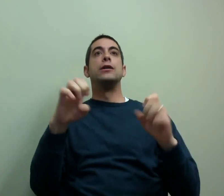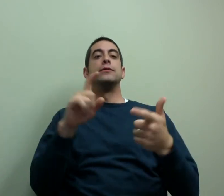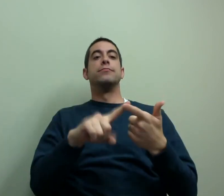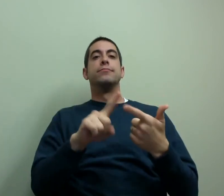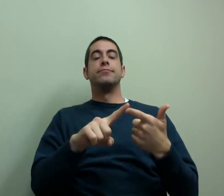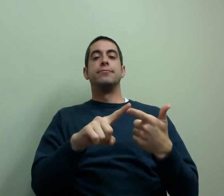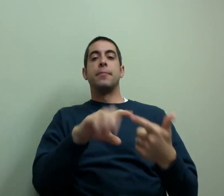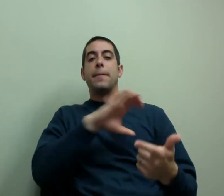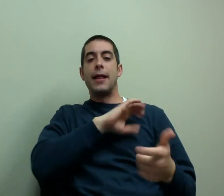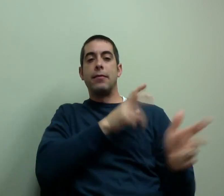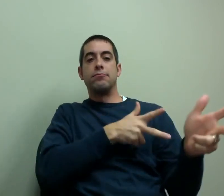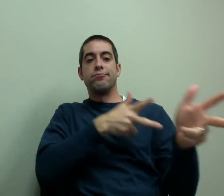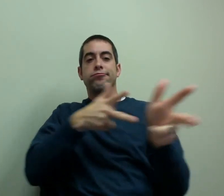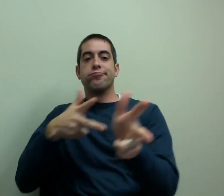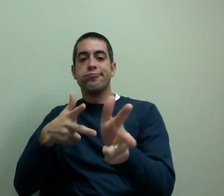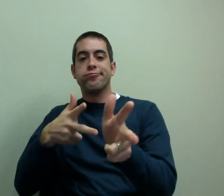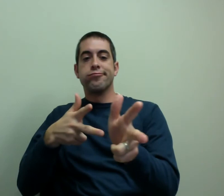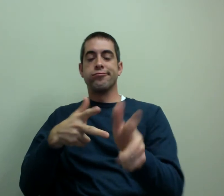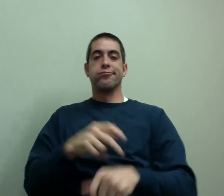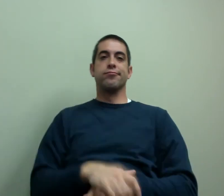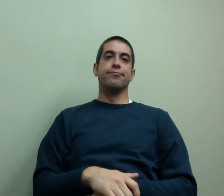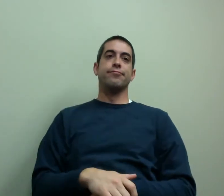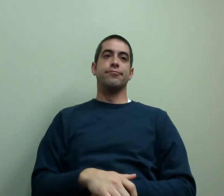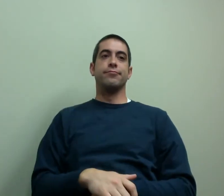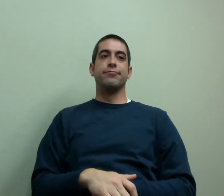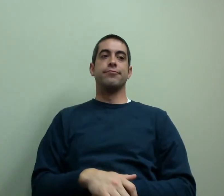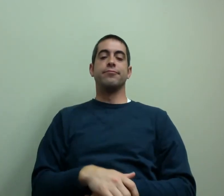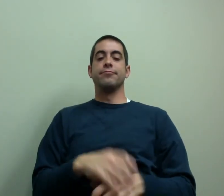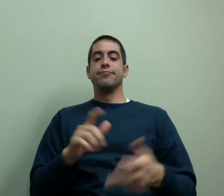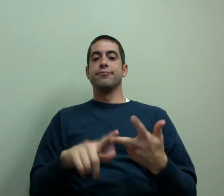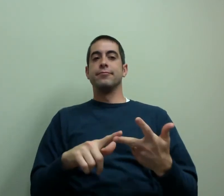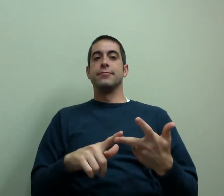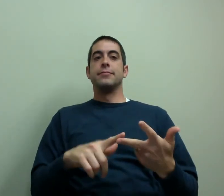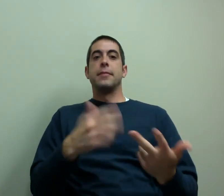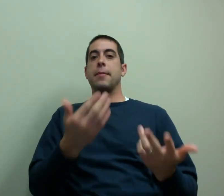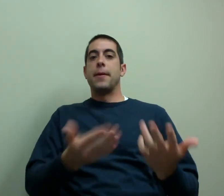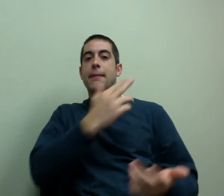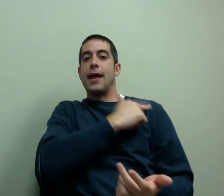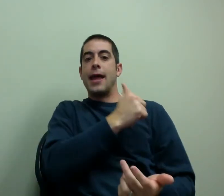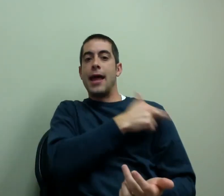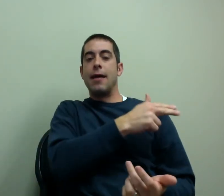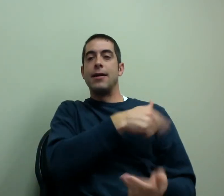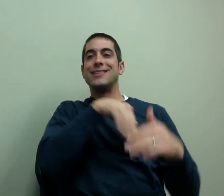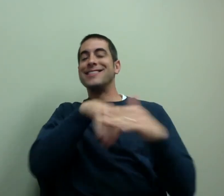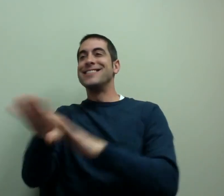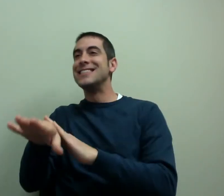over. If they go to the hospital or a doctor's office, they can't communicate their problems